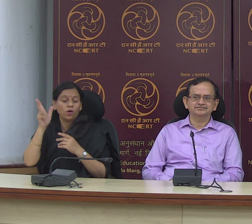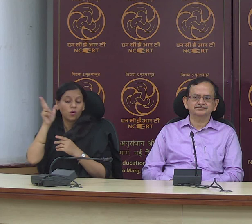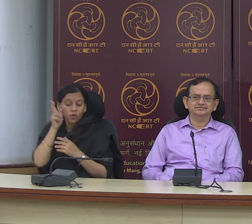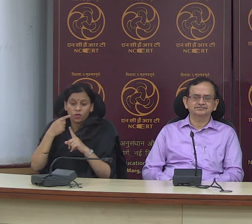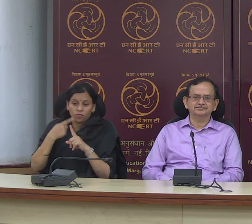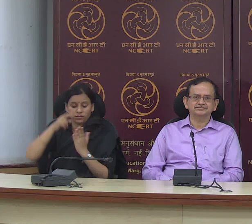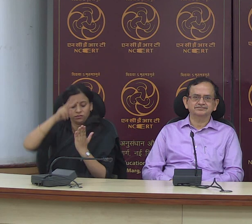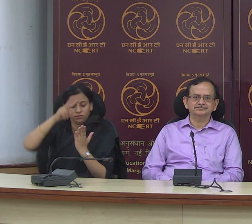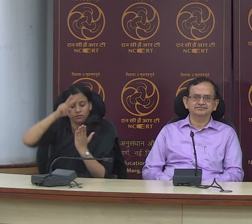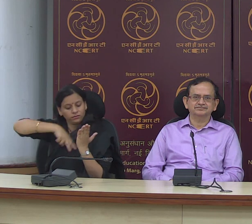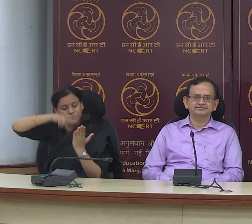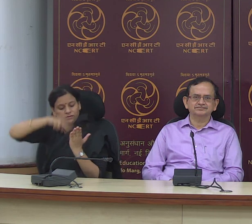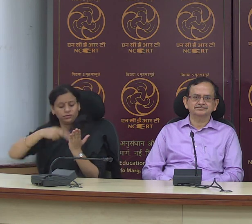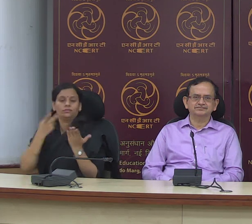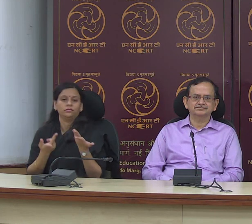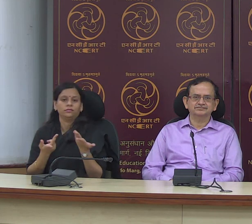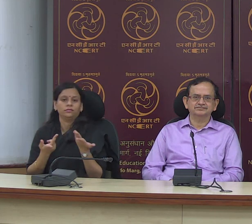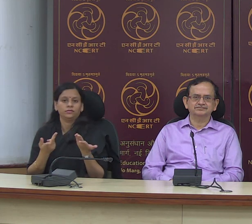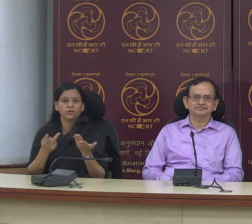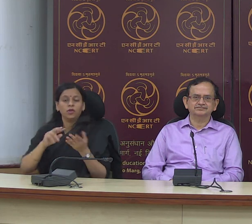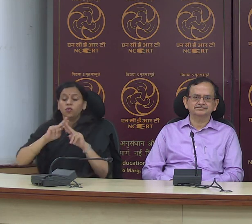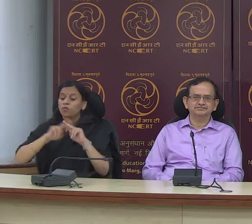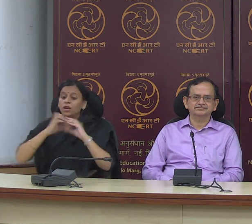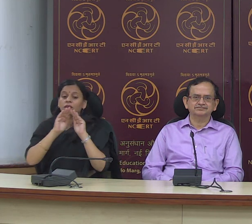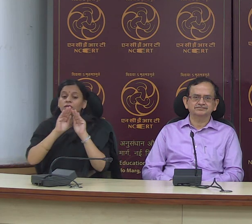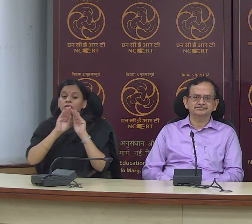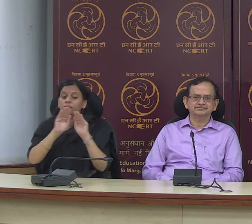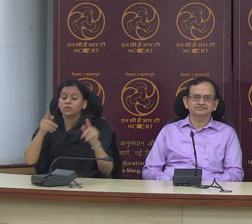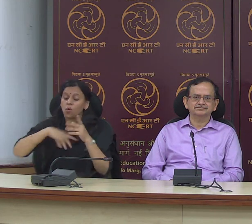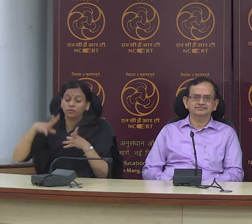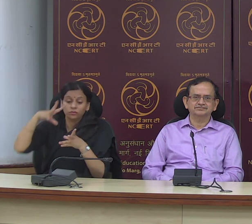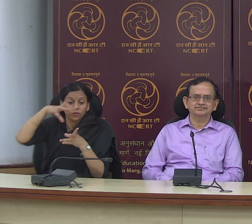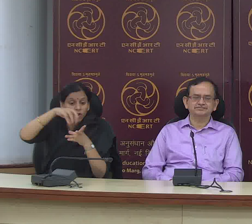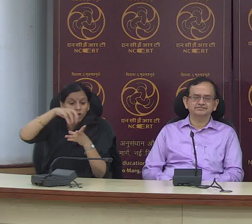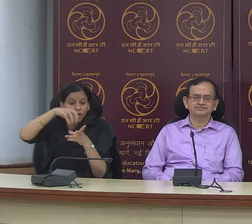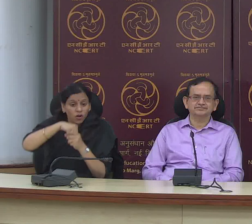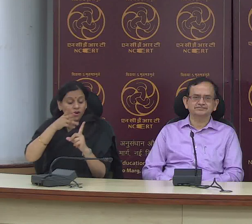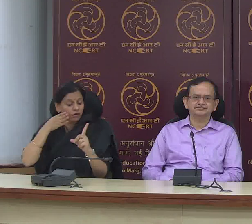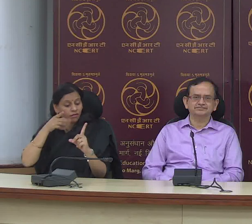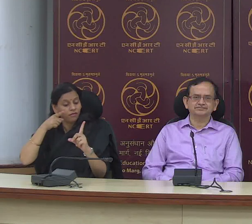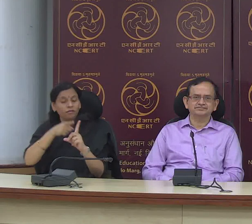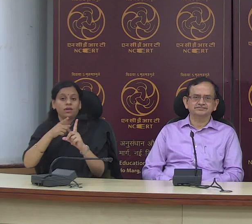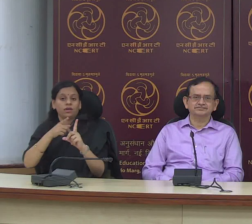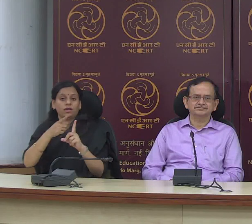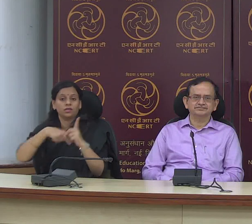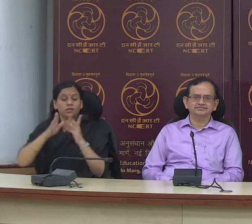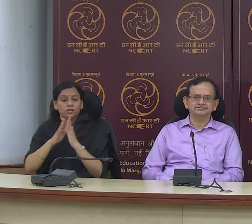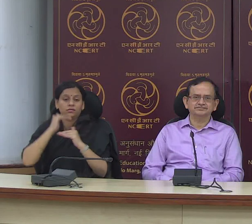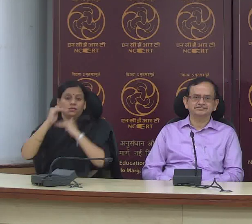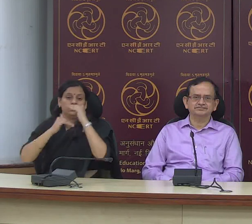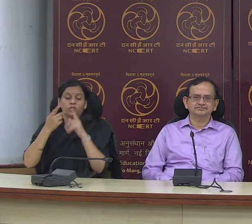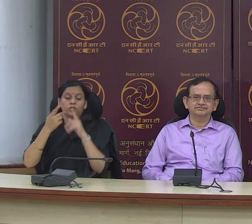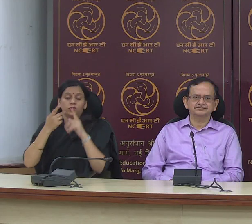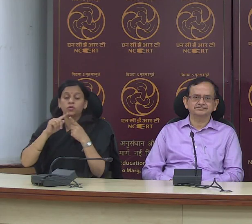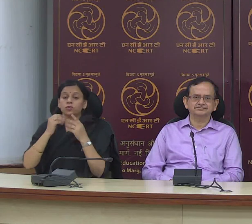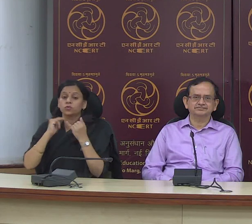and print, so the whole class is engaged in one kind of resource, and that promotes social